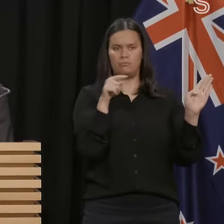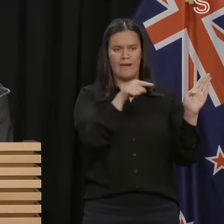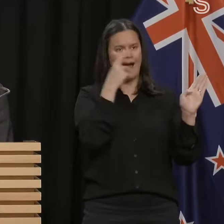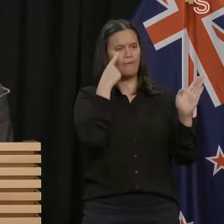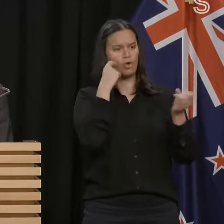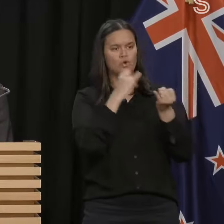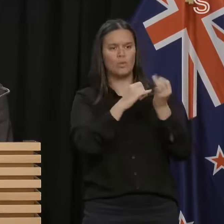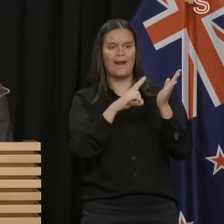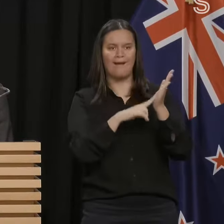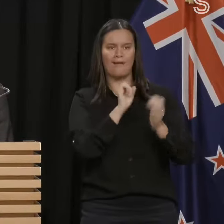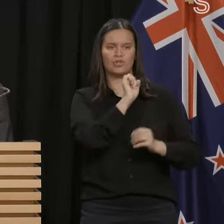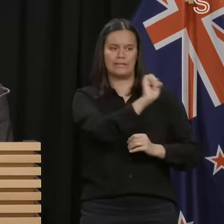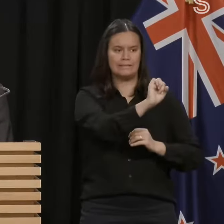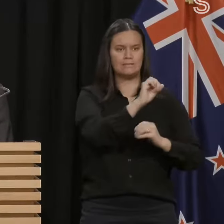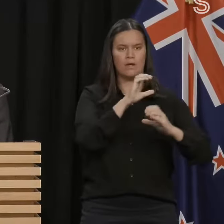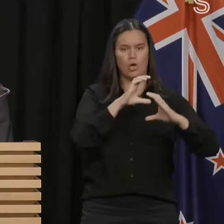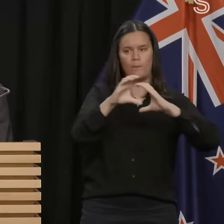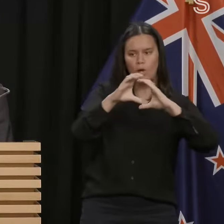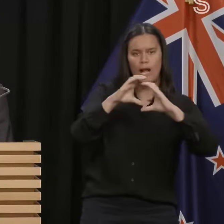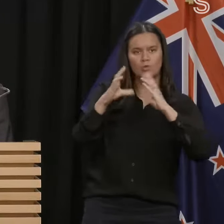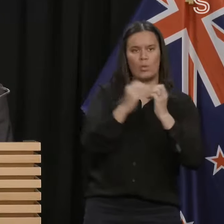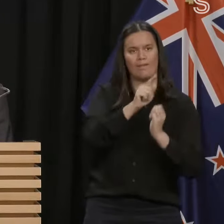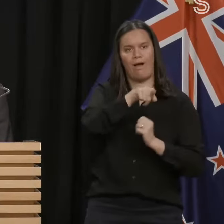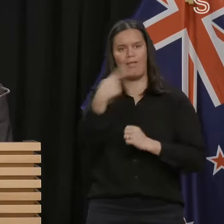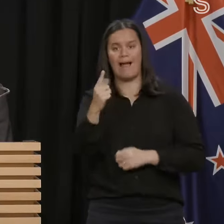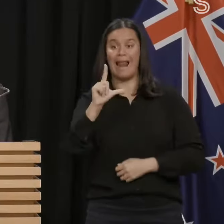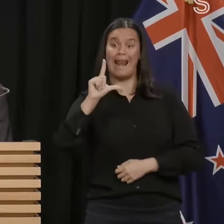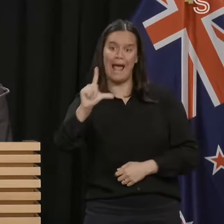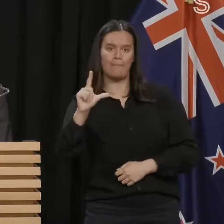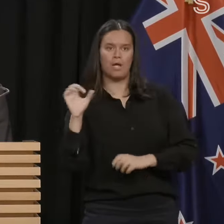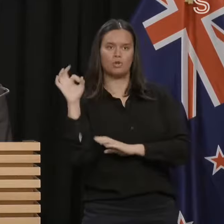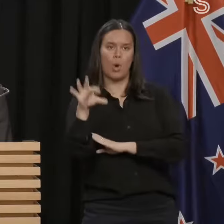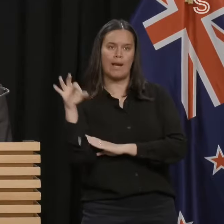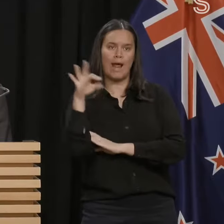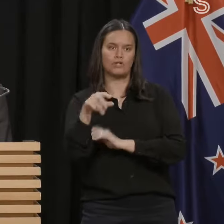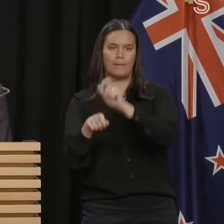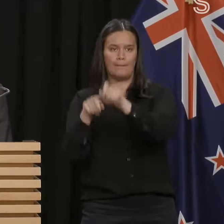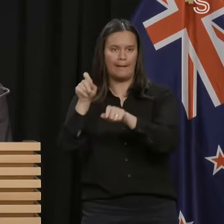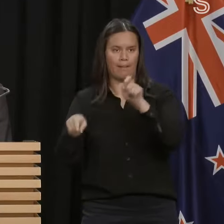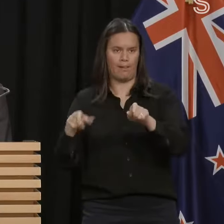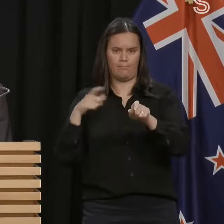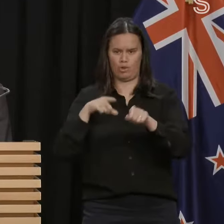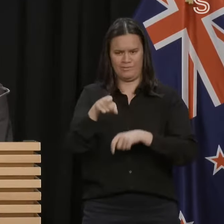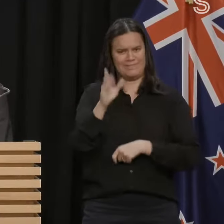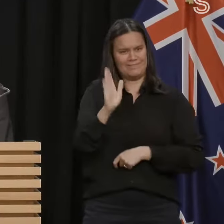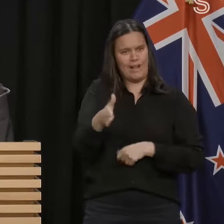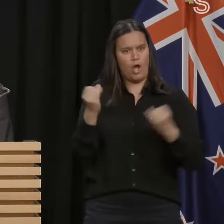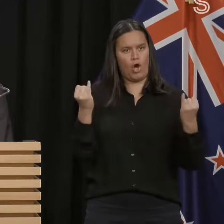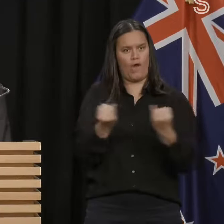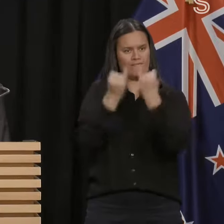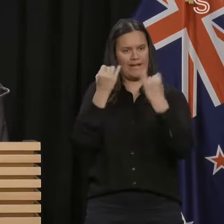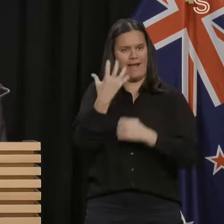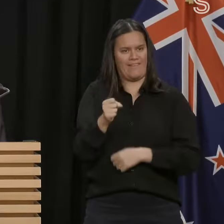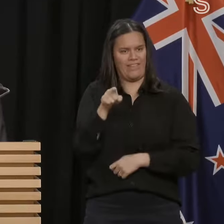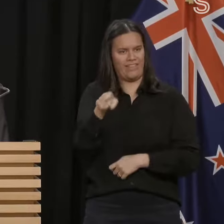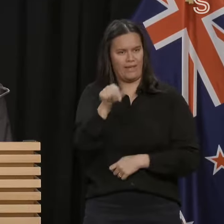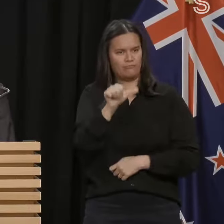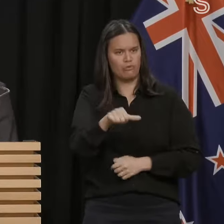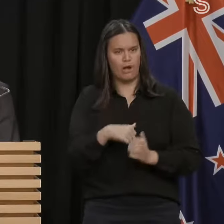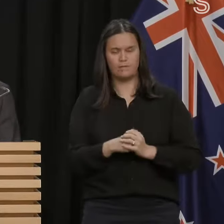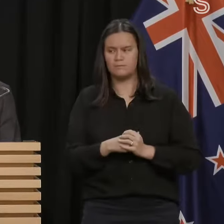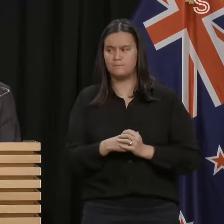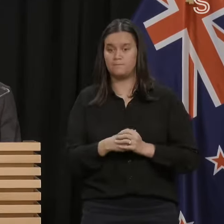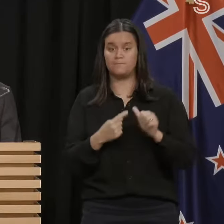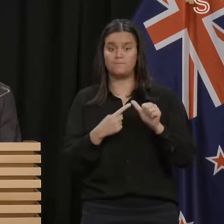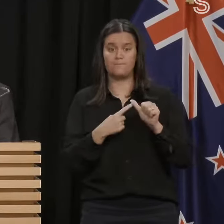communications with Labour Party donors as well, because the conflict still exists there, right? The test here, what